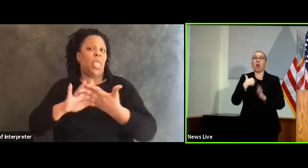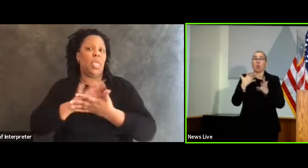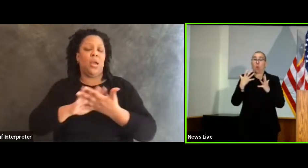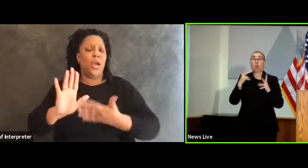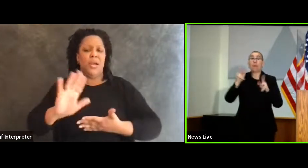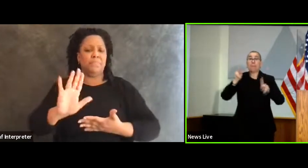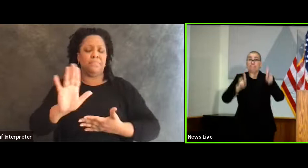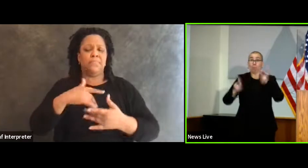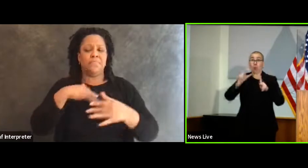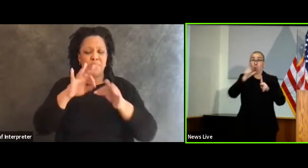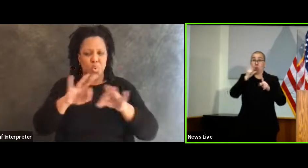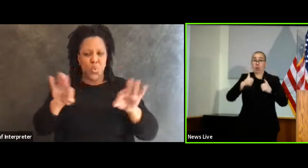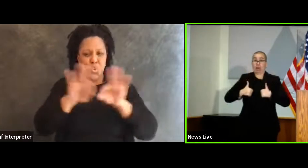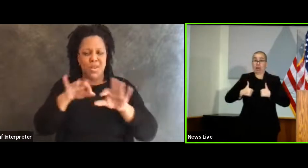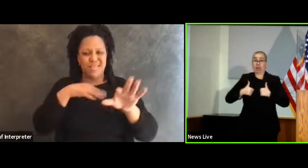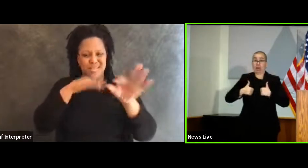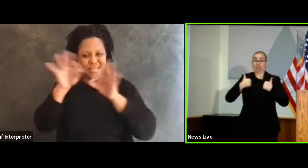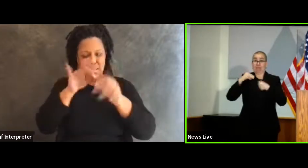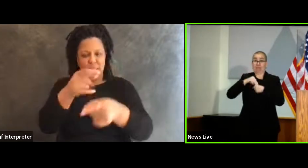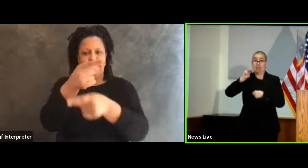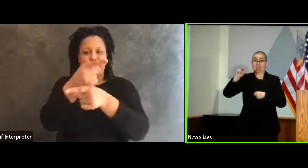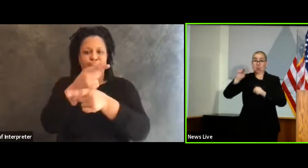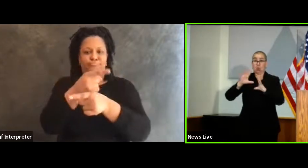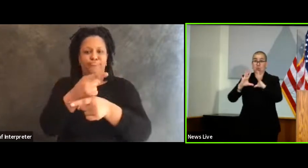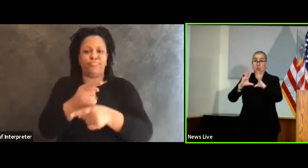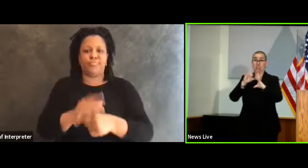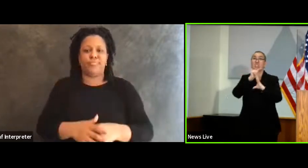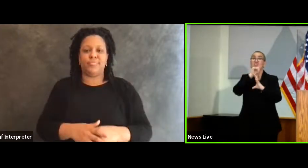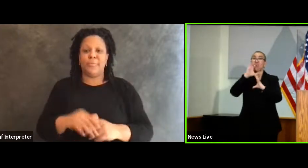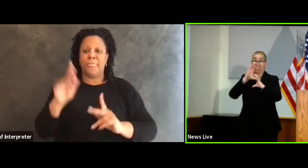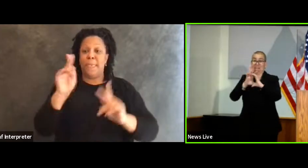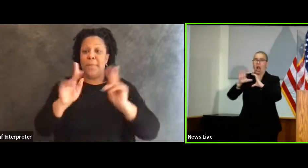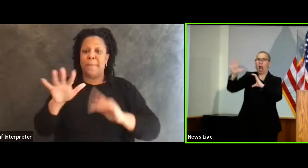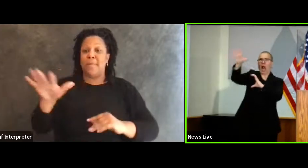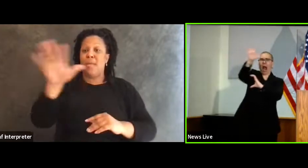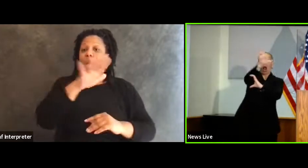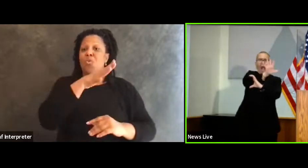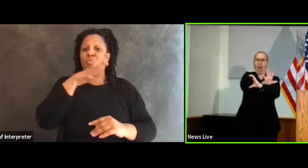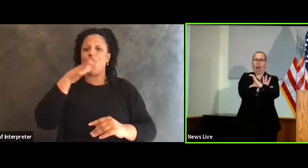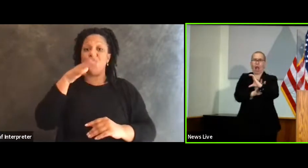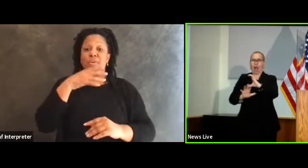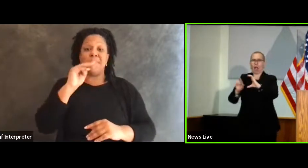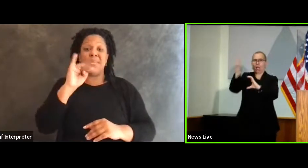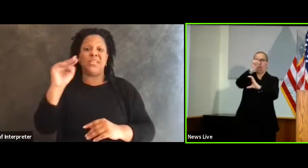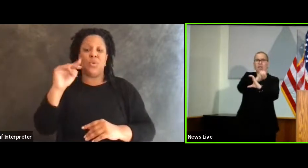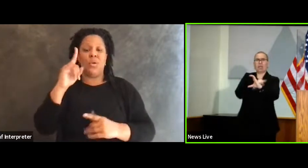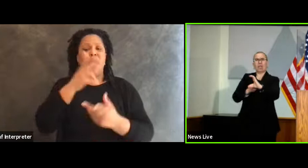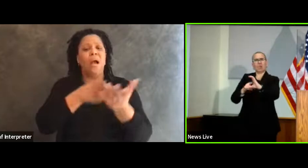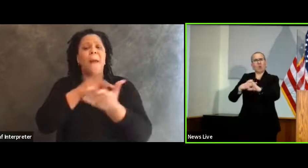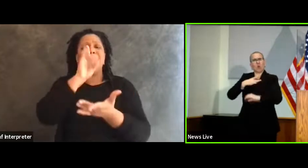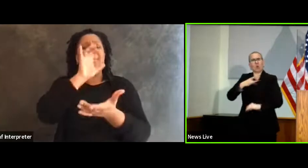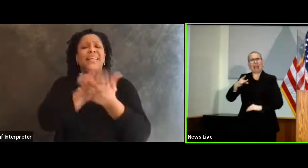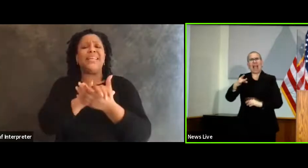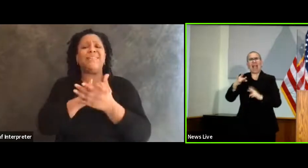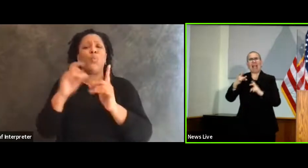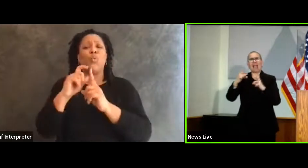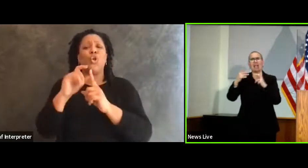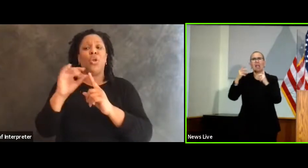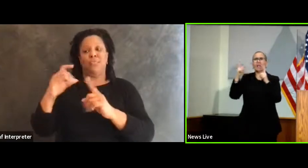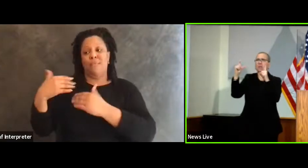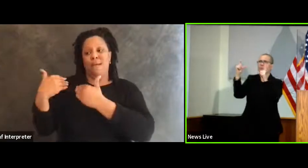Minnesota, especially in greater Minnesota, honestly do believe in words like accountability, honestly do believe